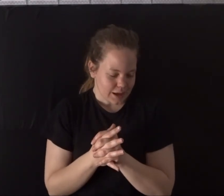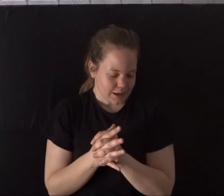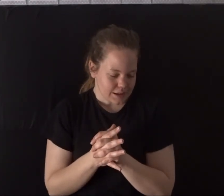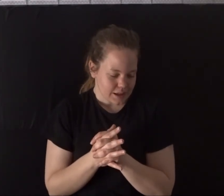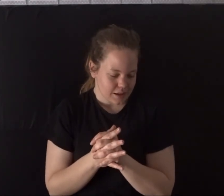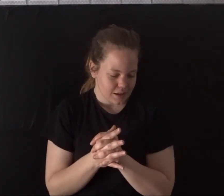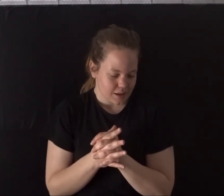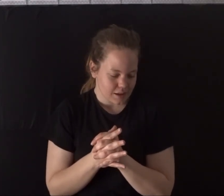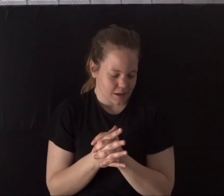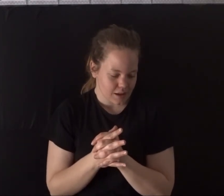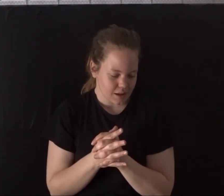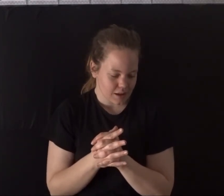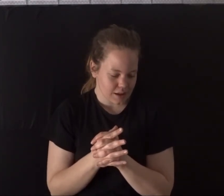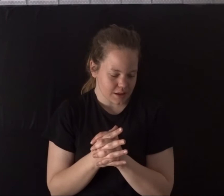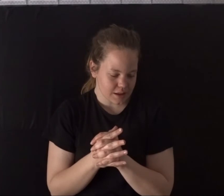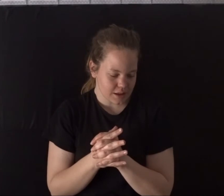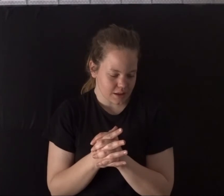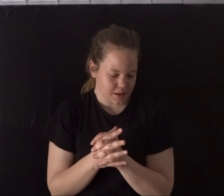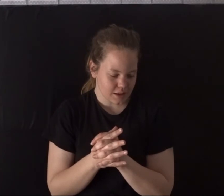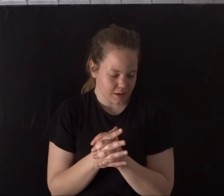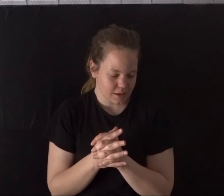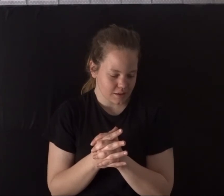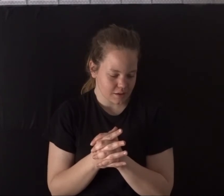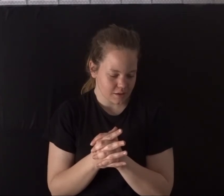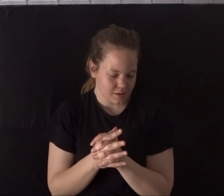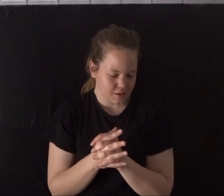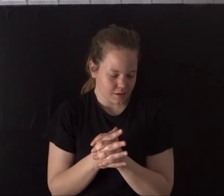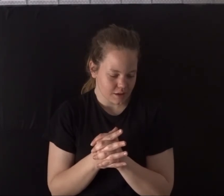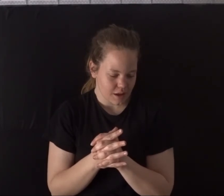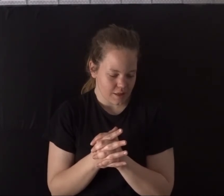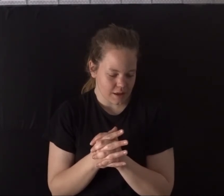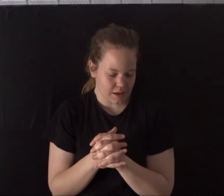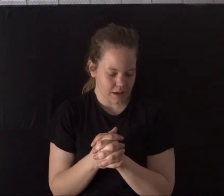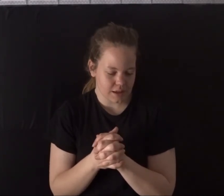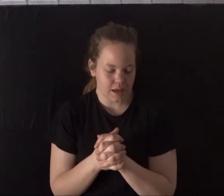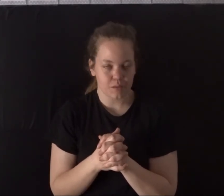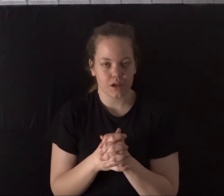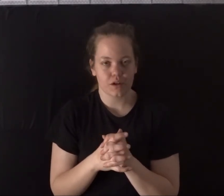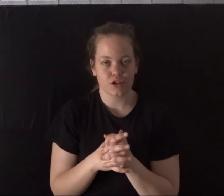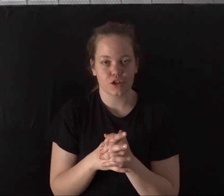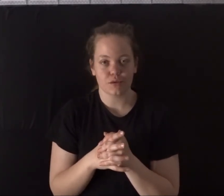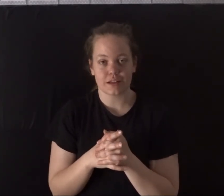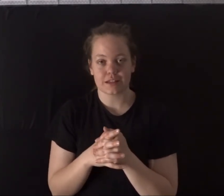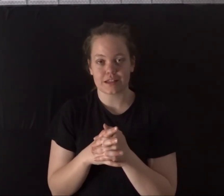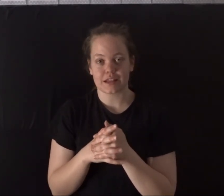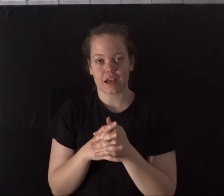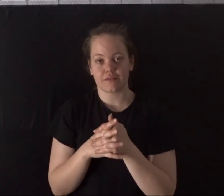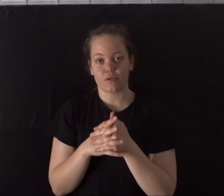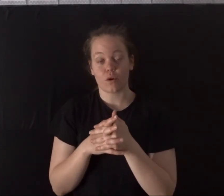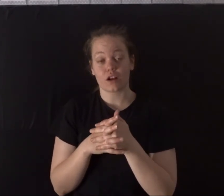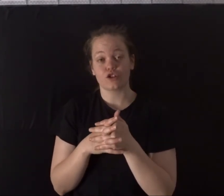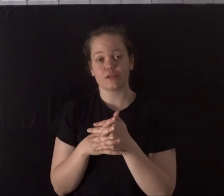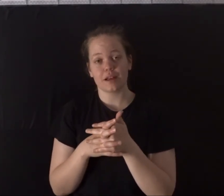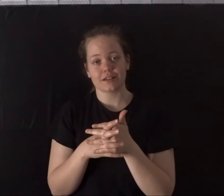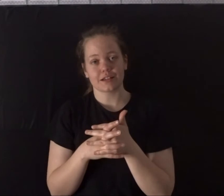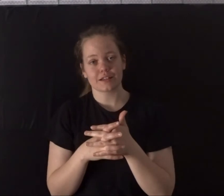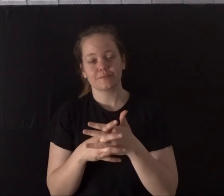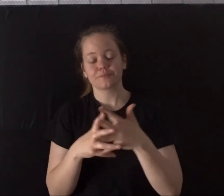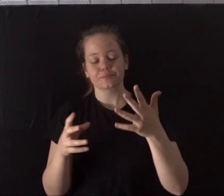Alright. Let's see. The next sign we are going to do is the sign for gymnastics.